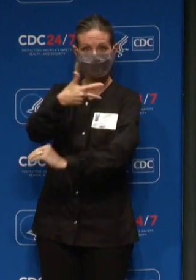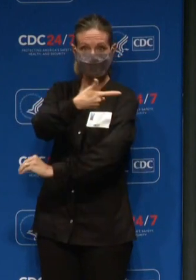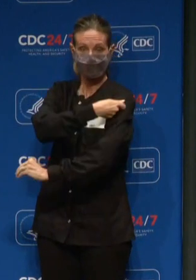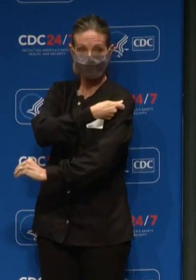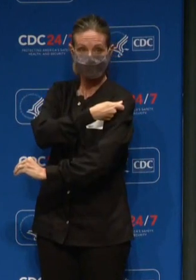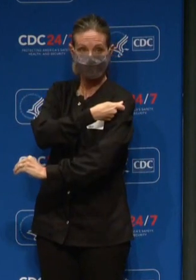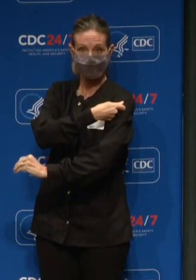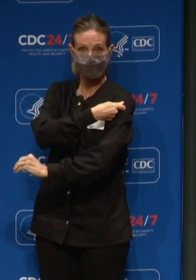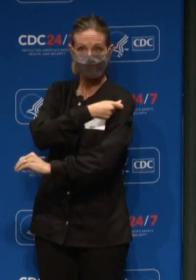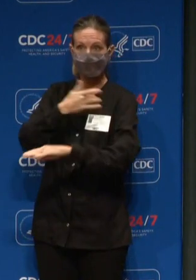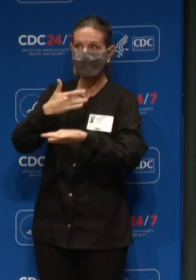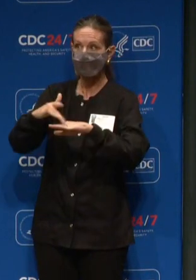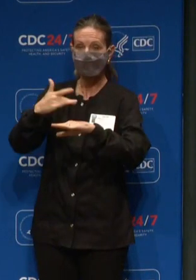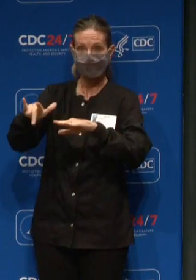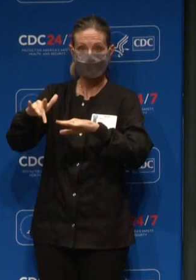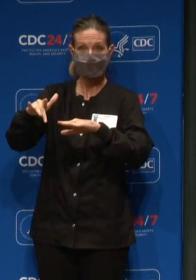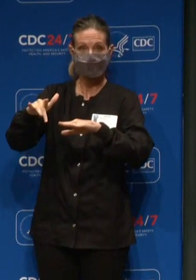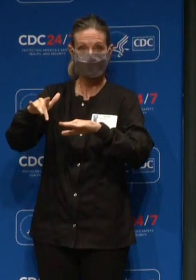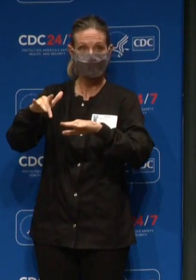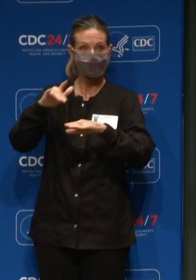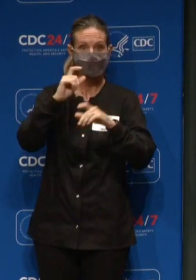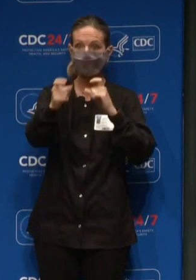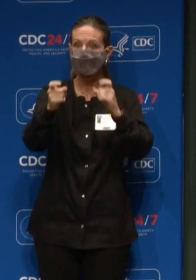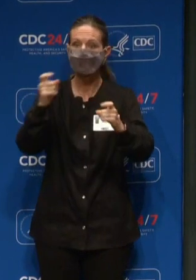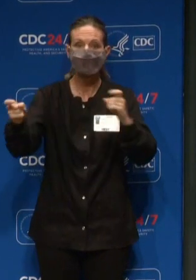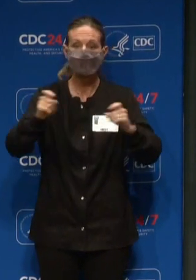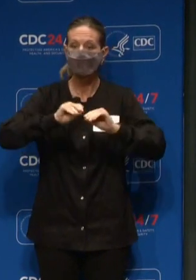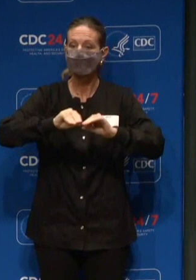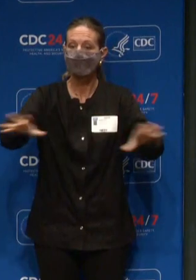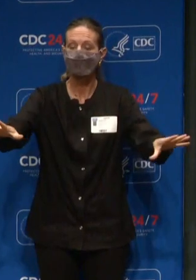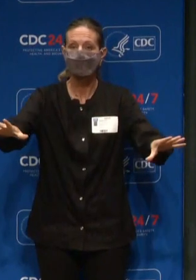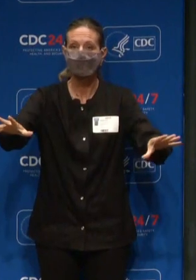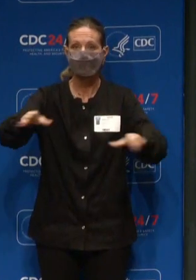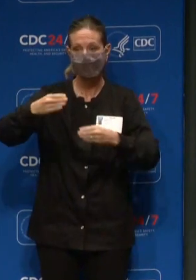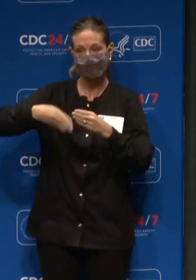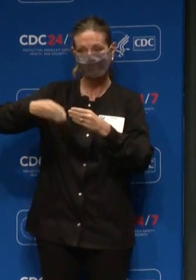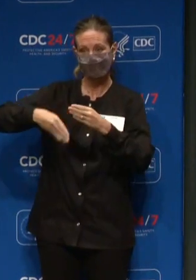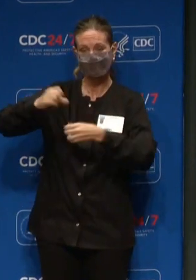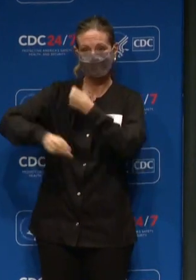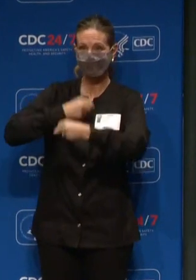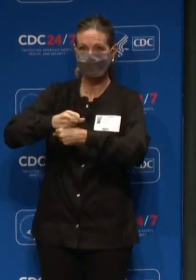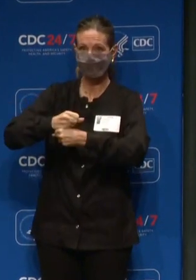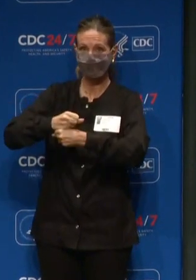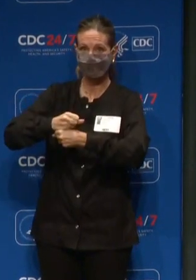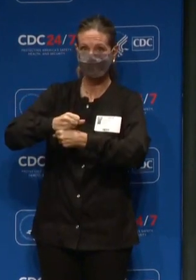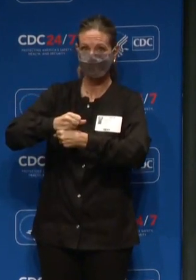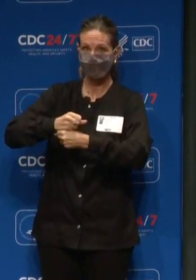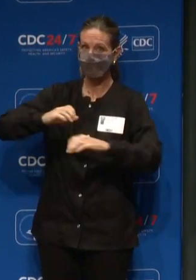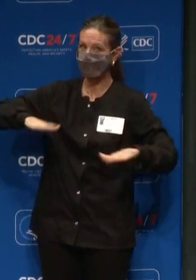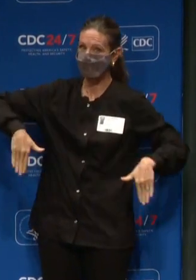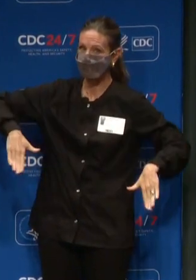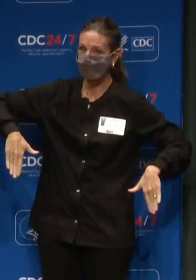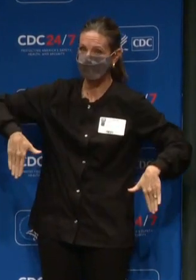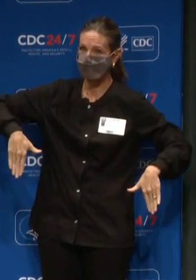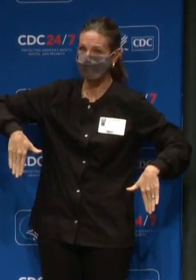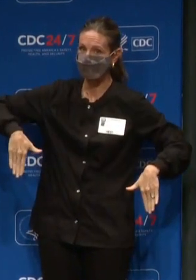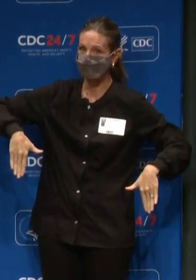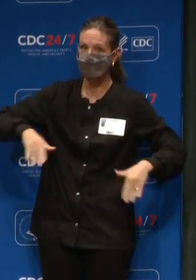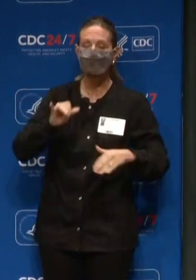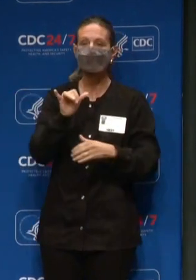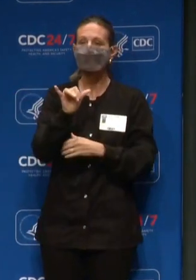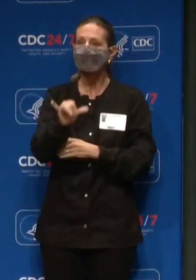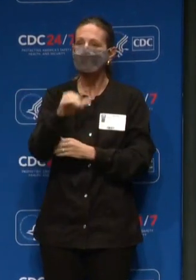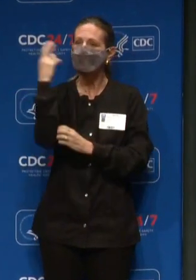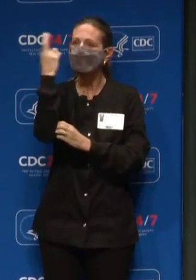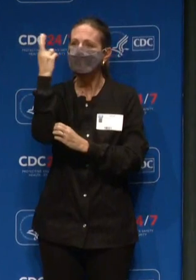for distribution before the end of this year, but we're not quite there yet. That is why it's so